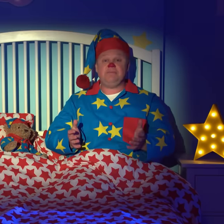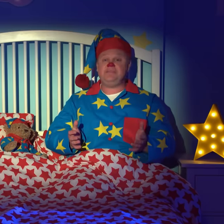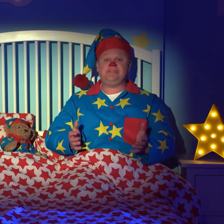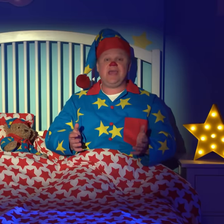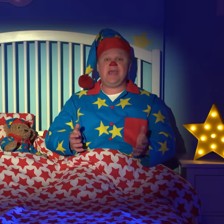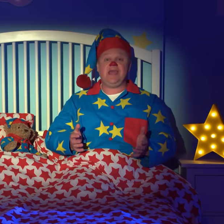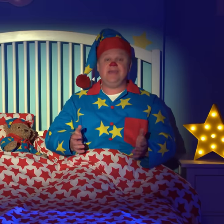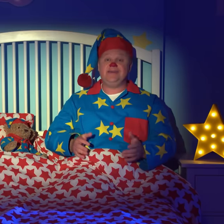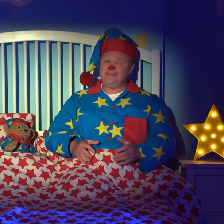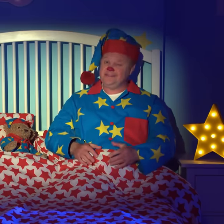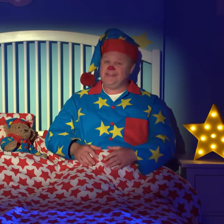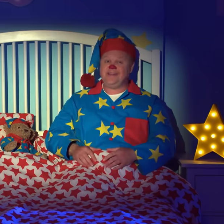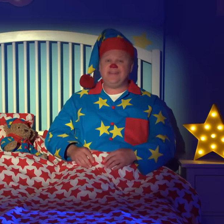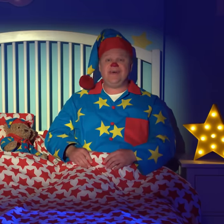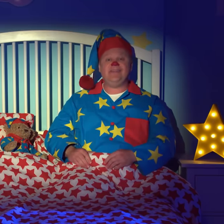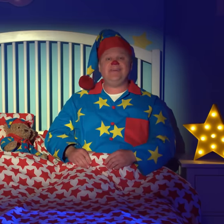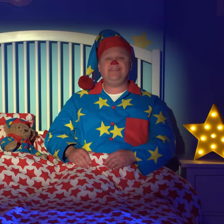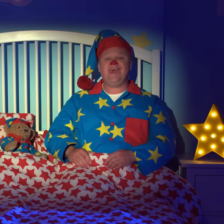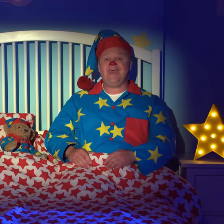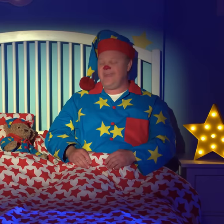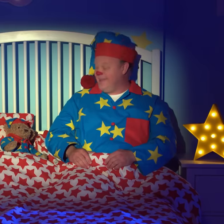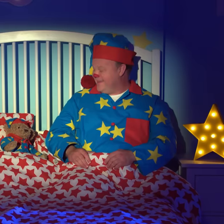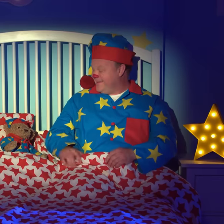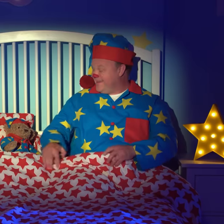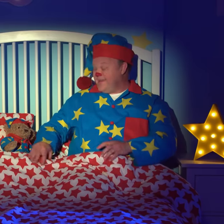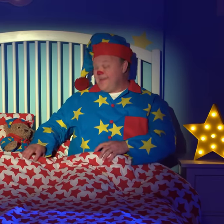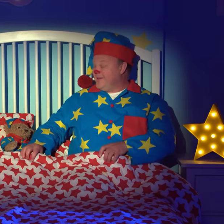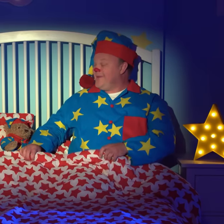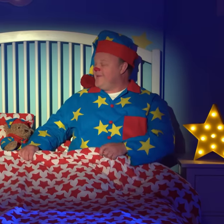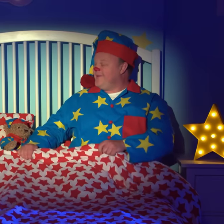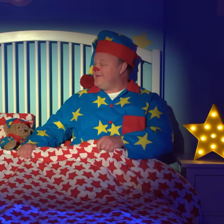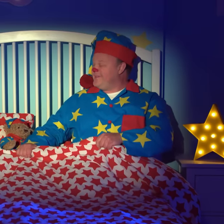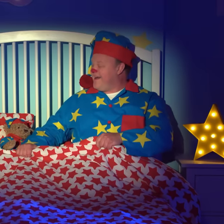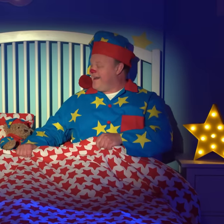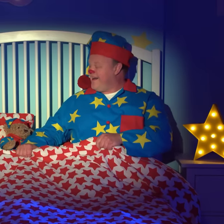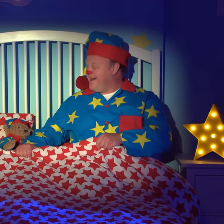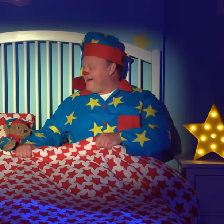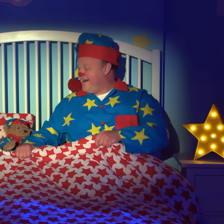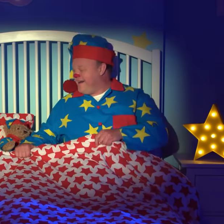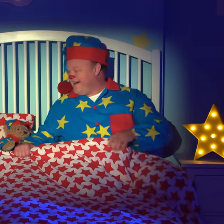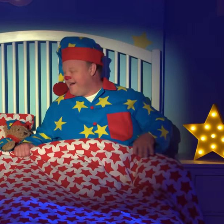to say, till another day, good